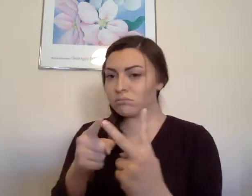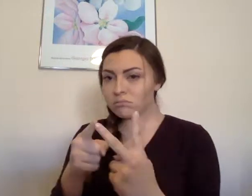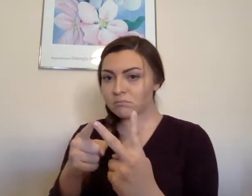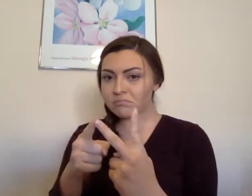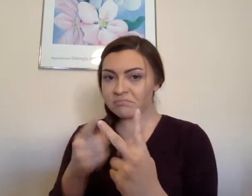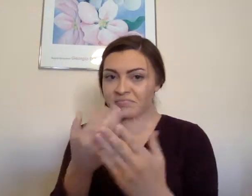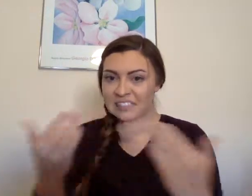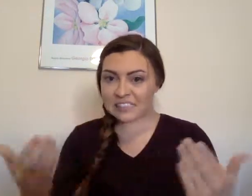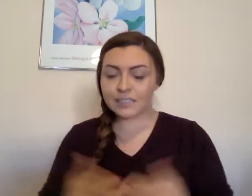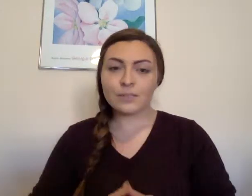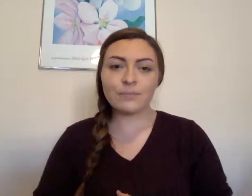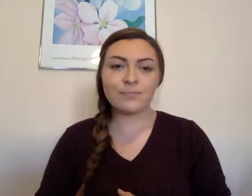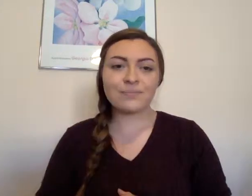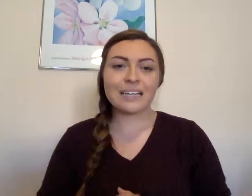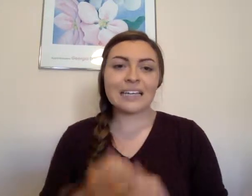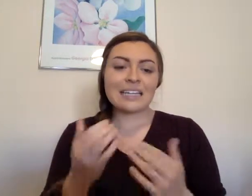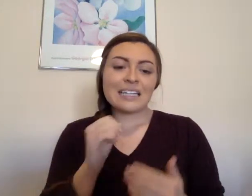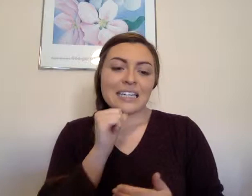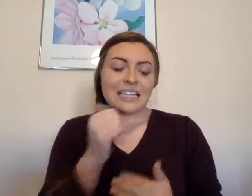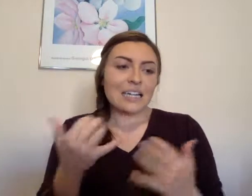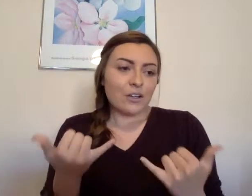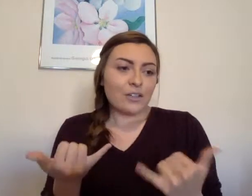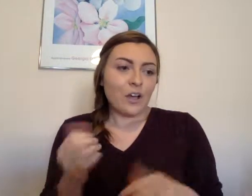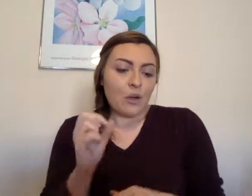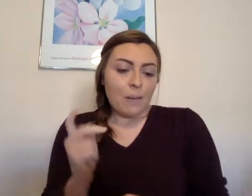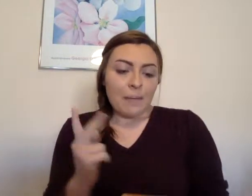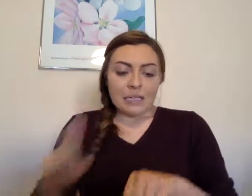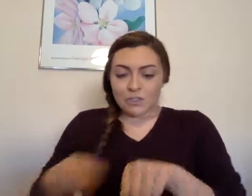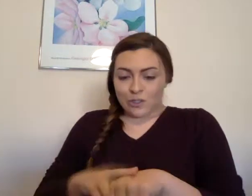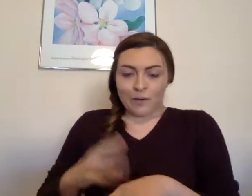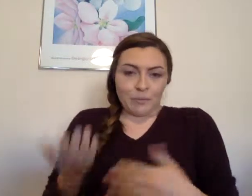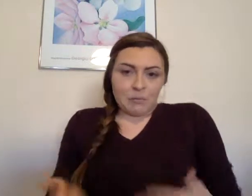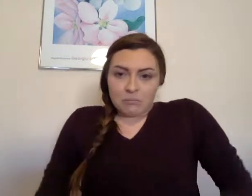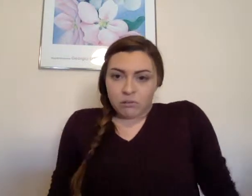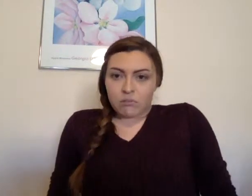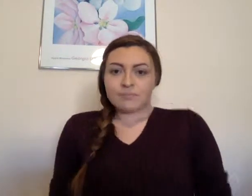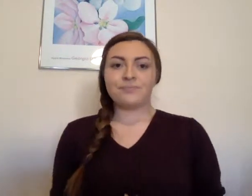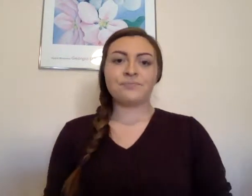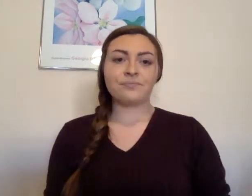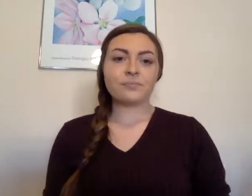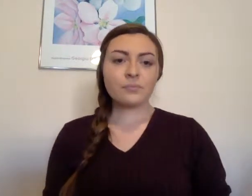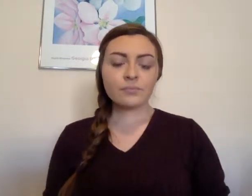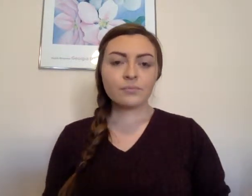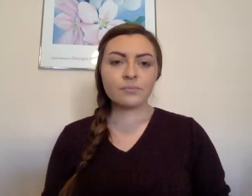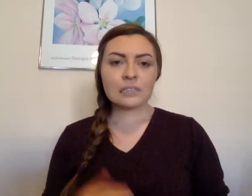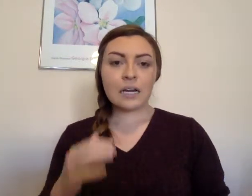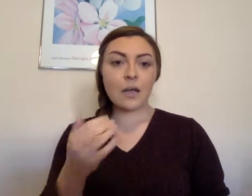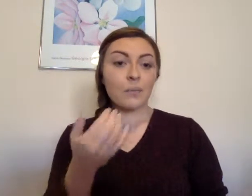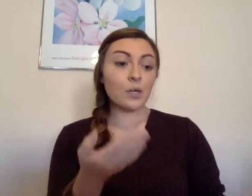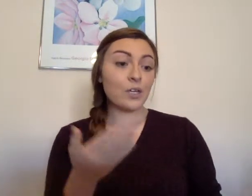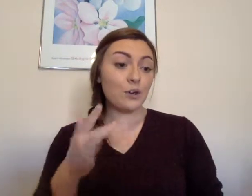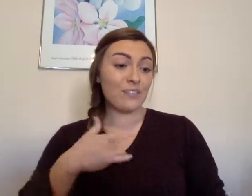arms the whole time. But what you felt there was the feeling of a conflicting